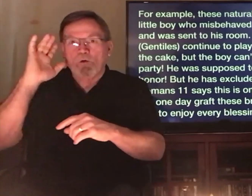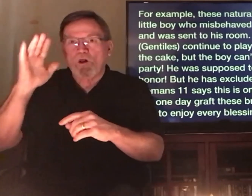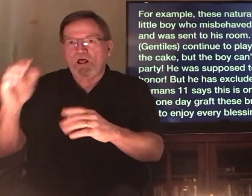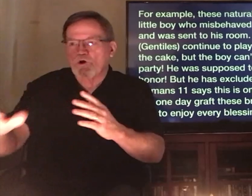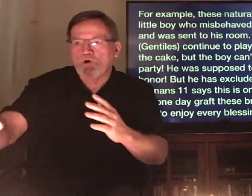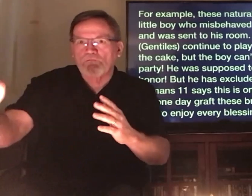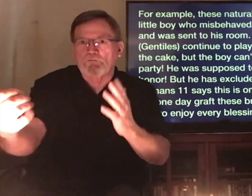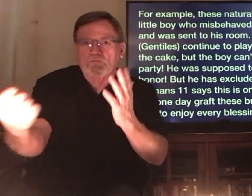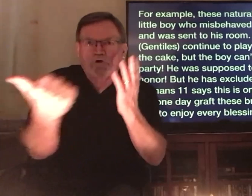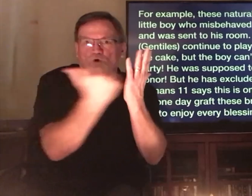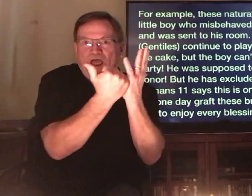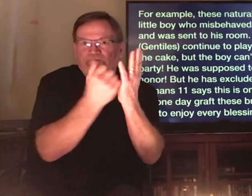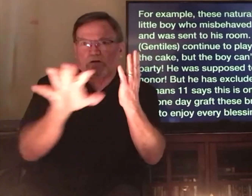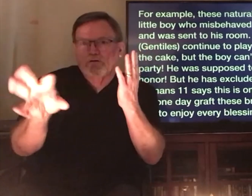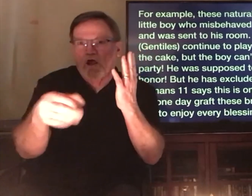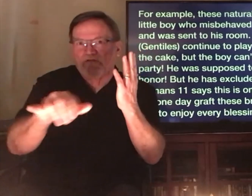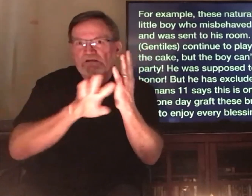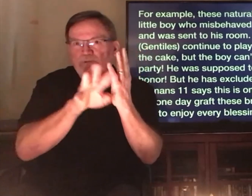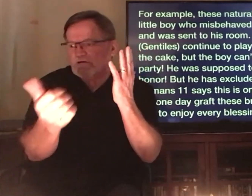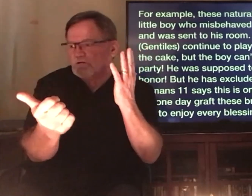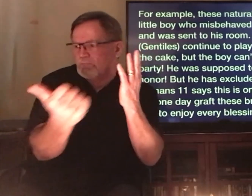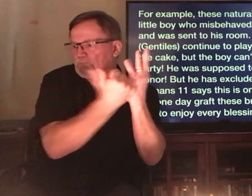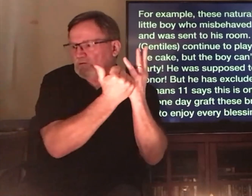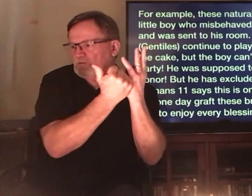Therefore, already promised to them.